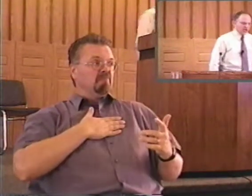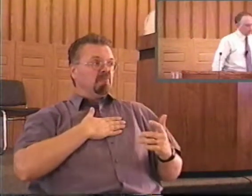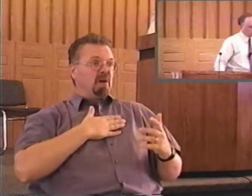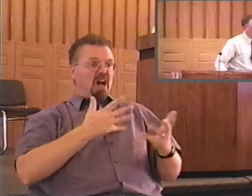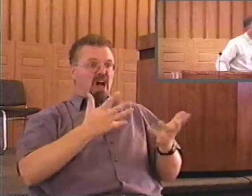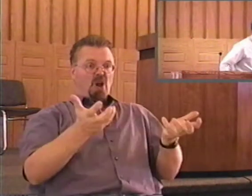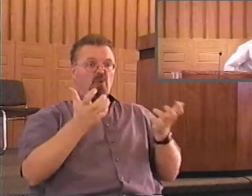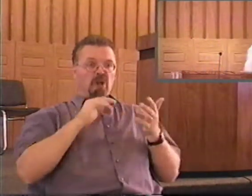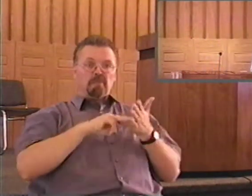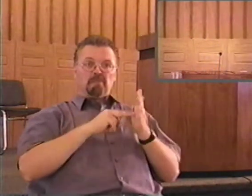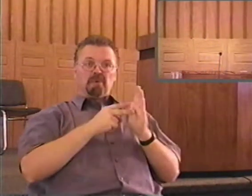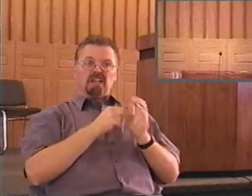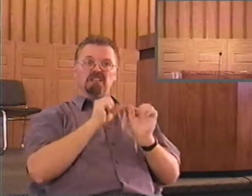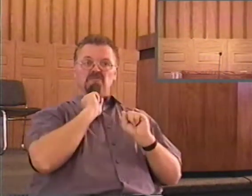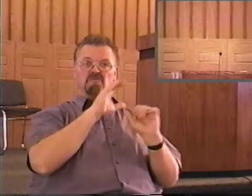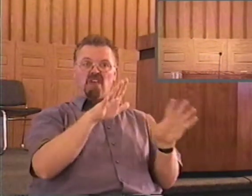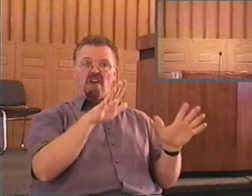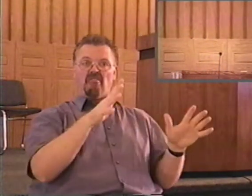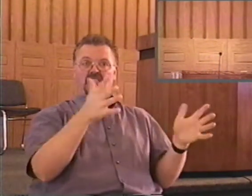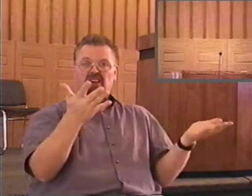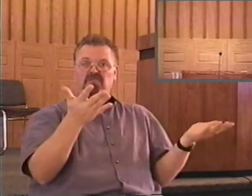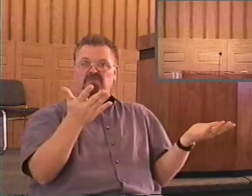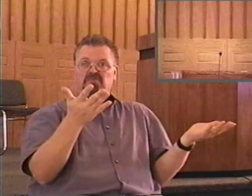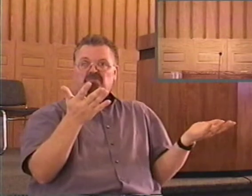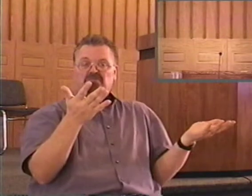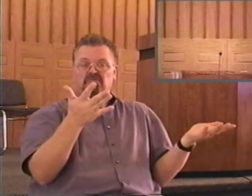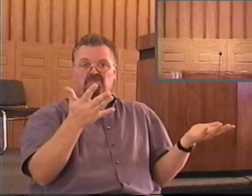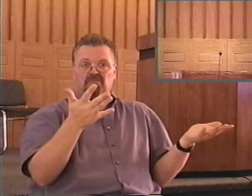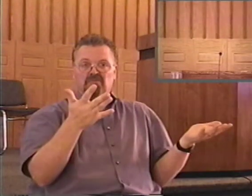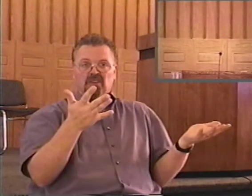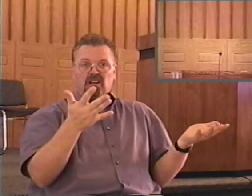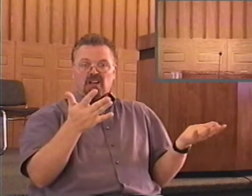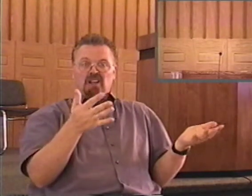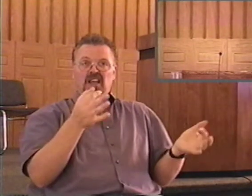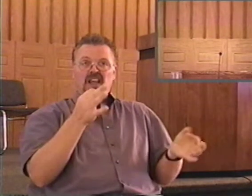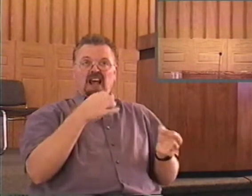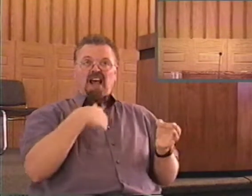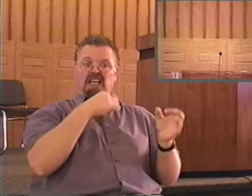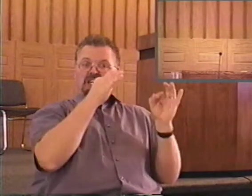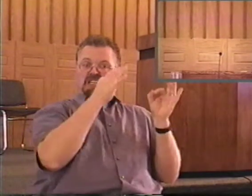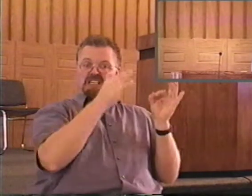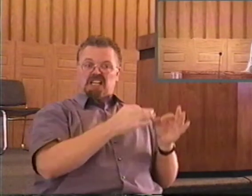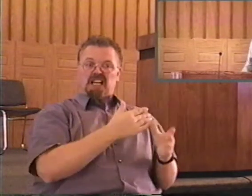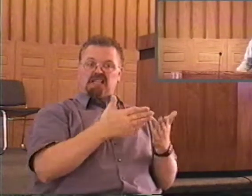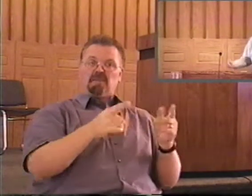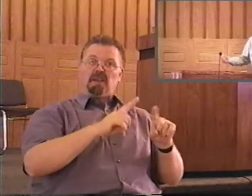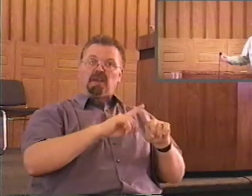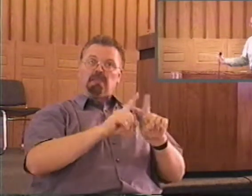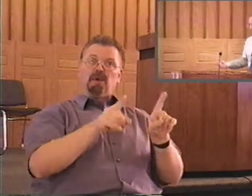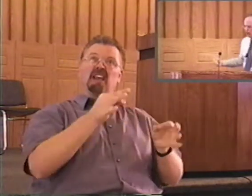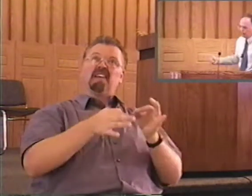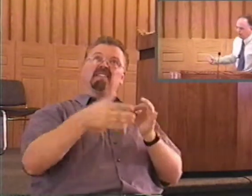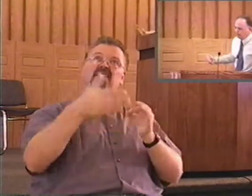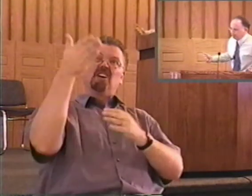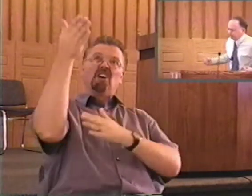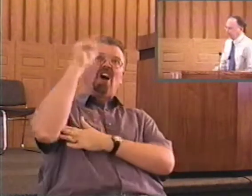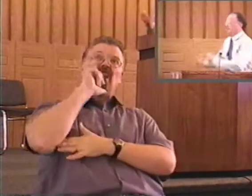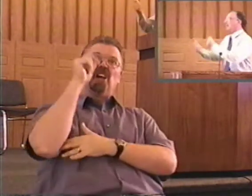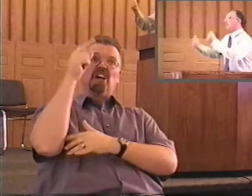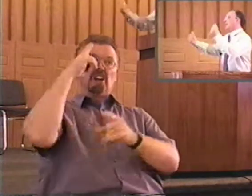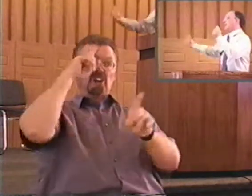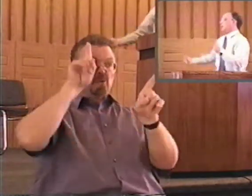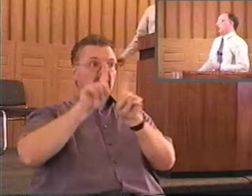sense. I can will something, and if God doesn't will it, it's never going to happen. My will is the will of